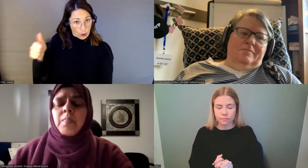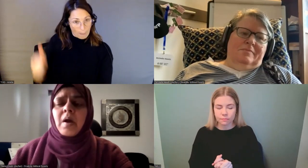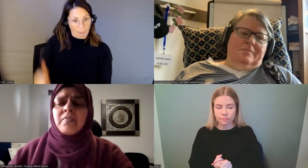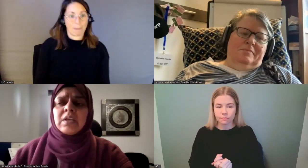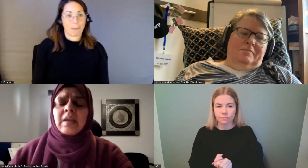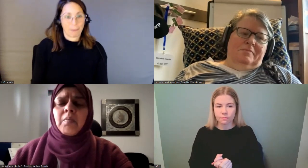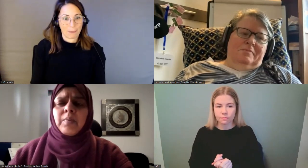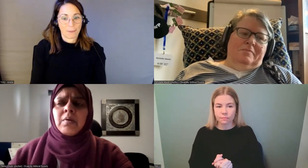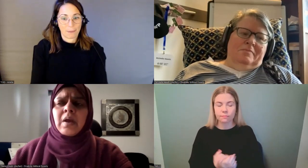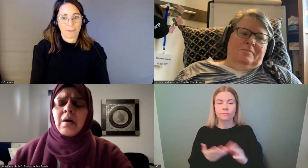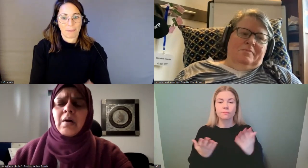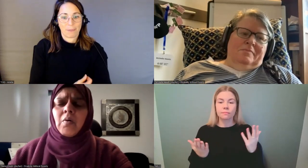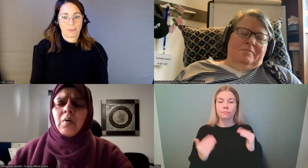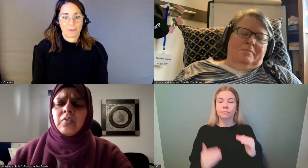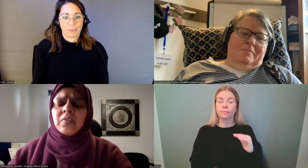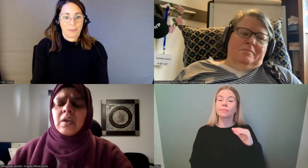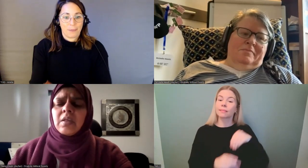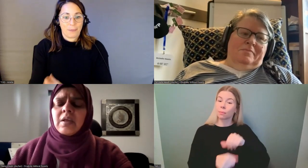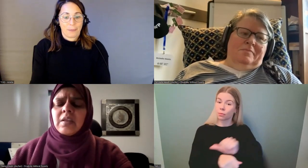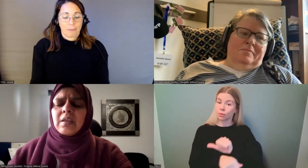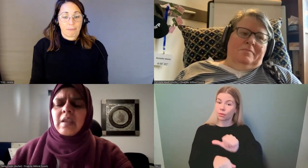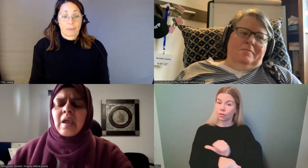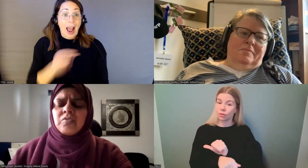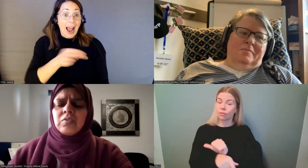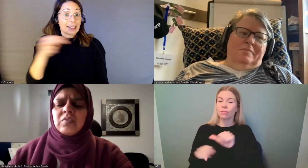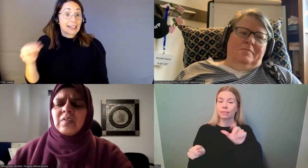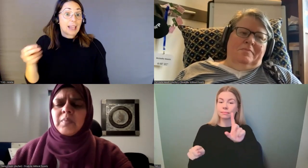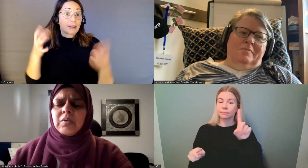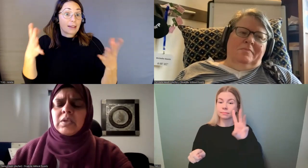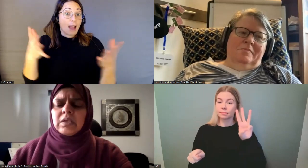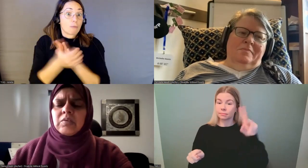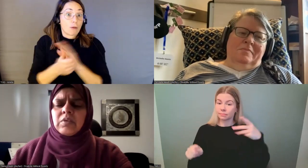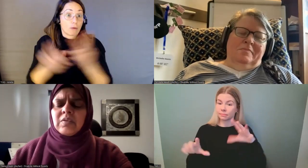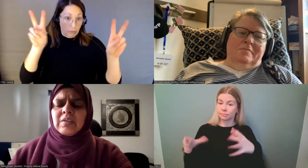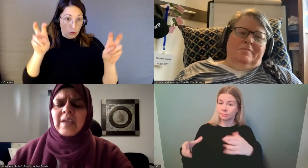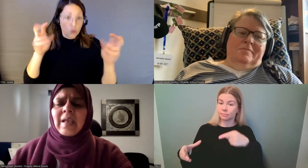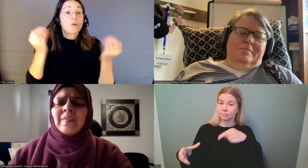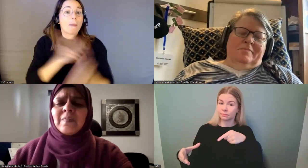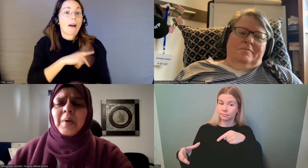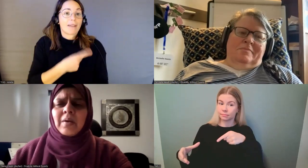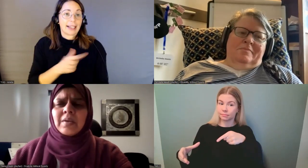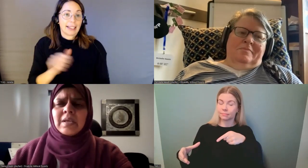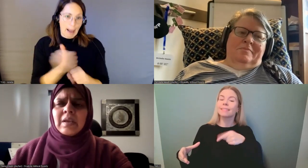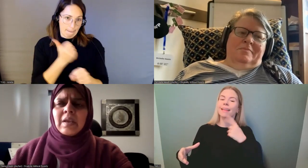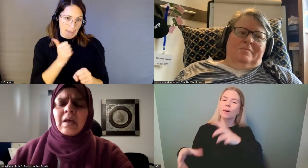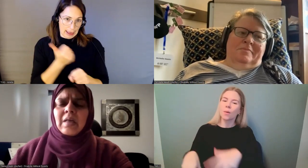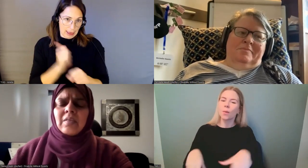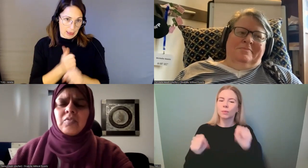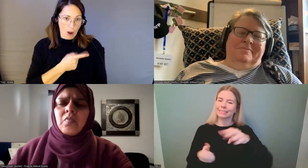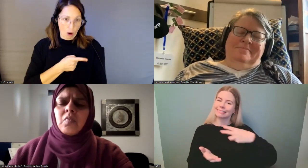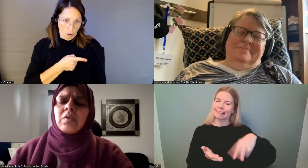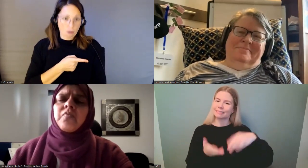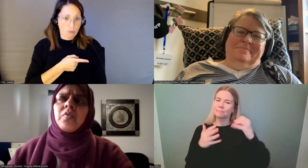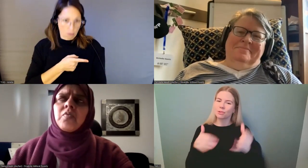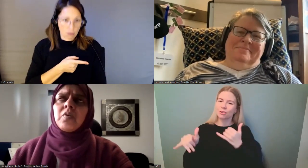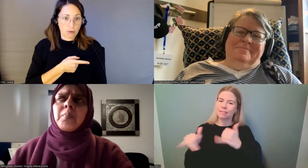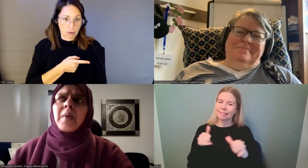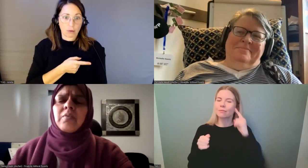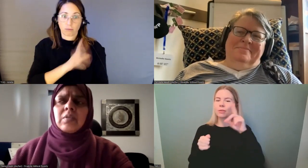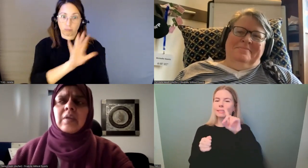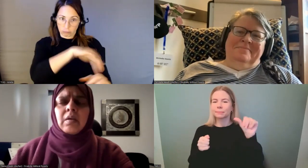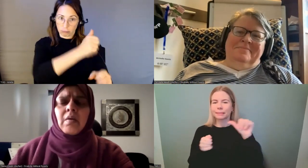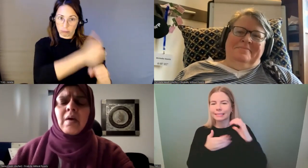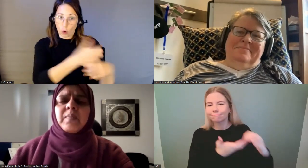Disability Without Poverty in Alberta holds the National Disability Unity Dance Party. There's a wonderful